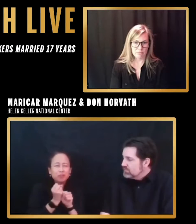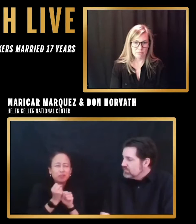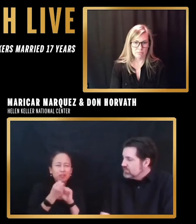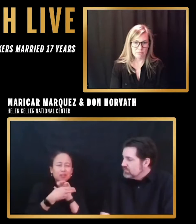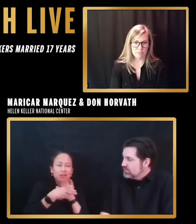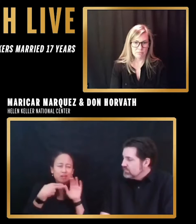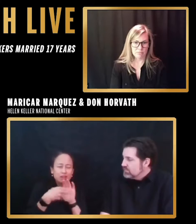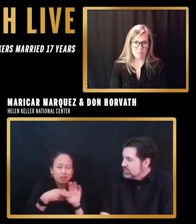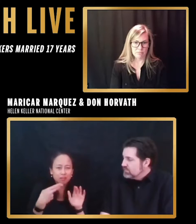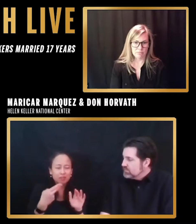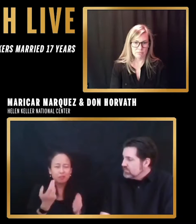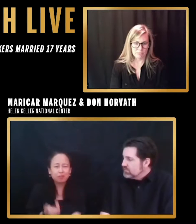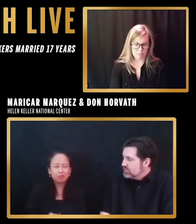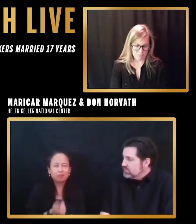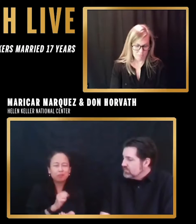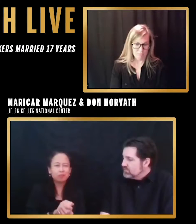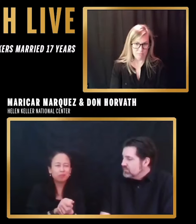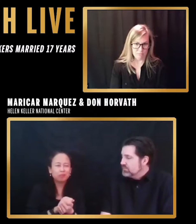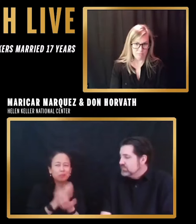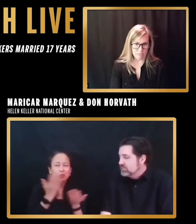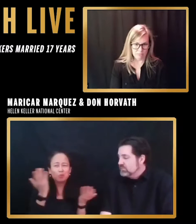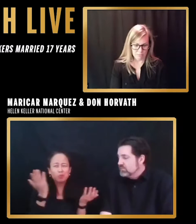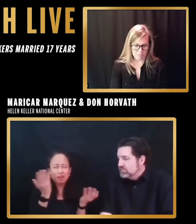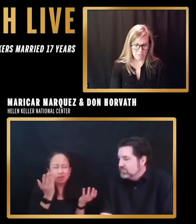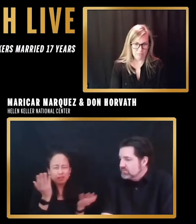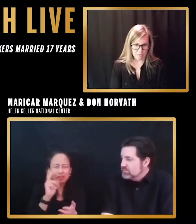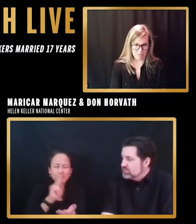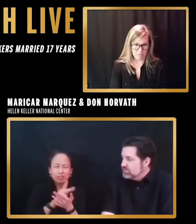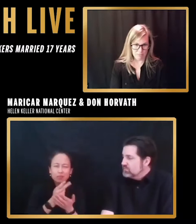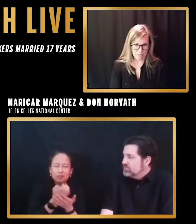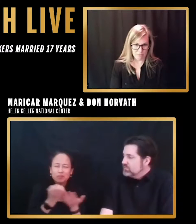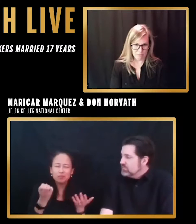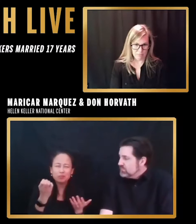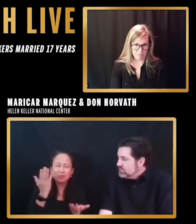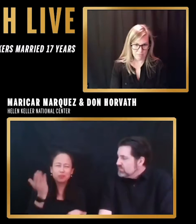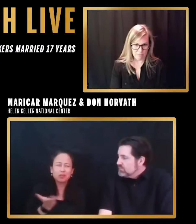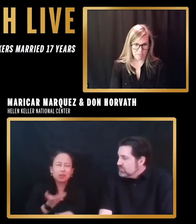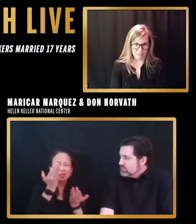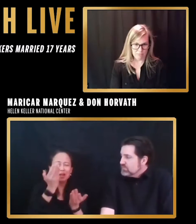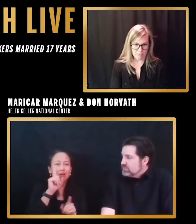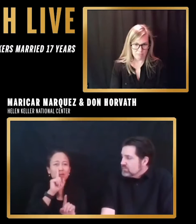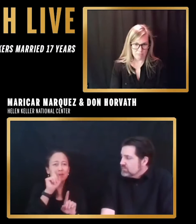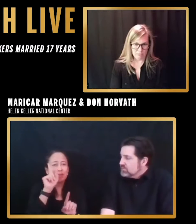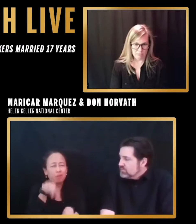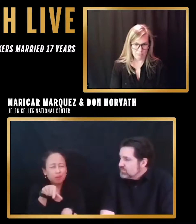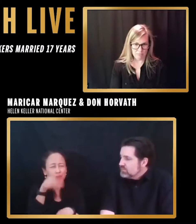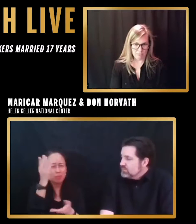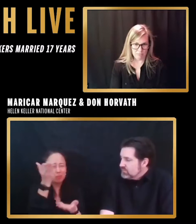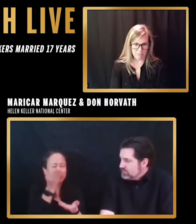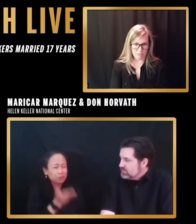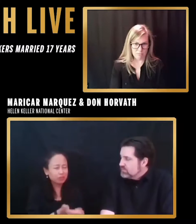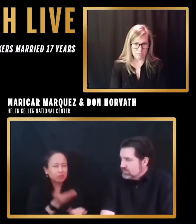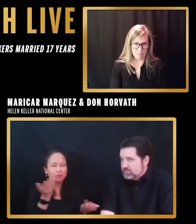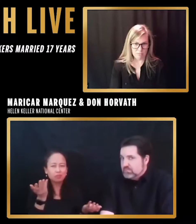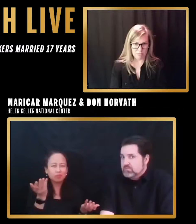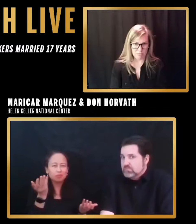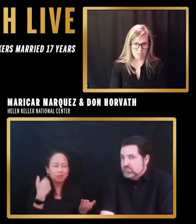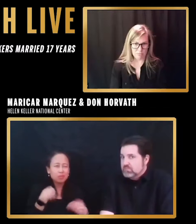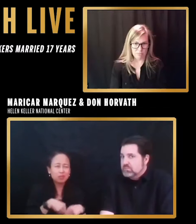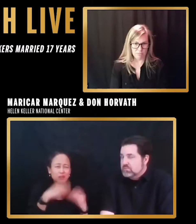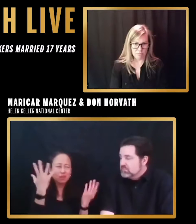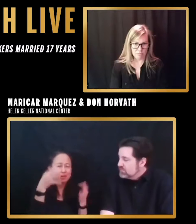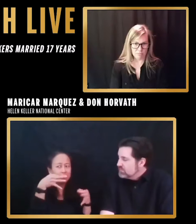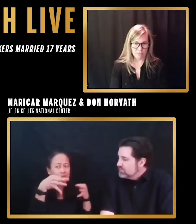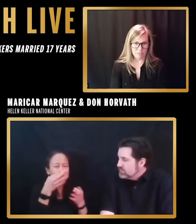have specialized equipment at Helen Keller National Center where things are labeled in Braille or with raised dots to mark the stove or the